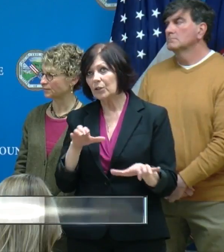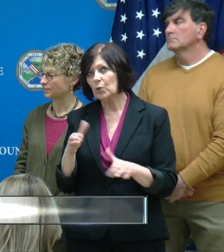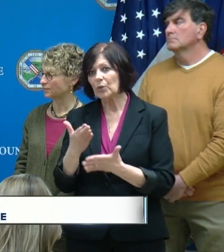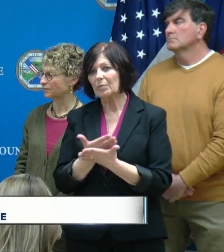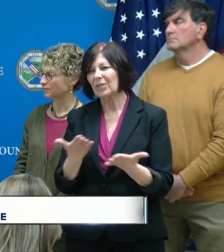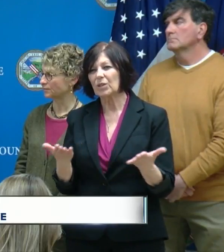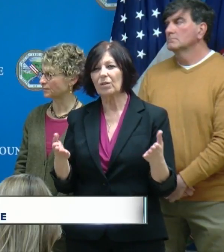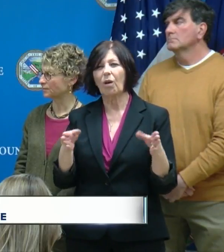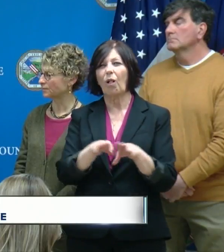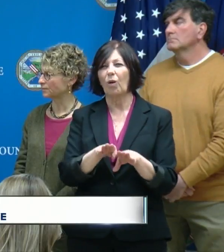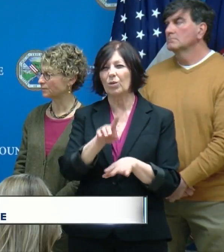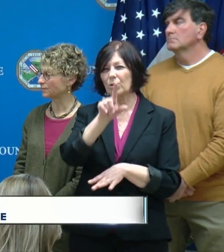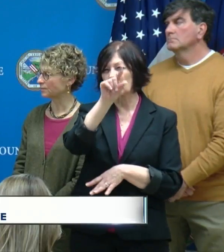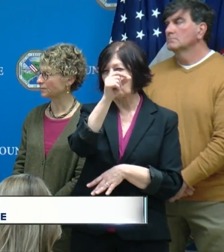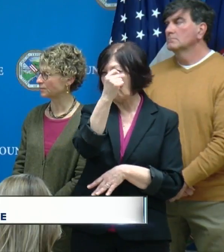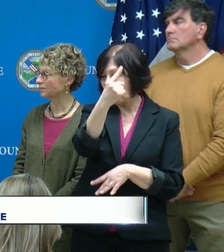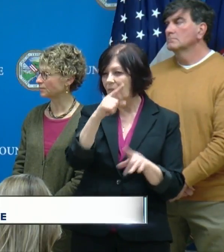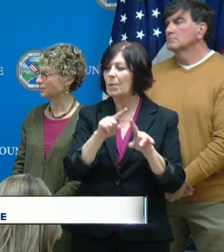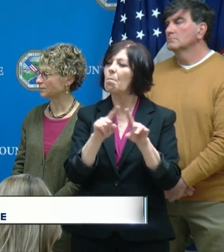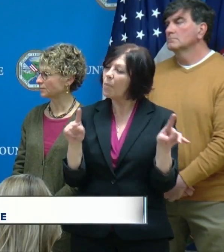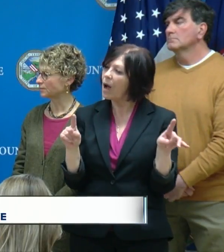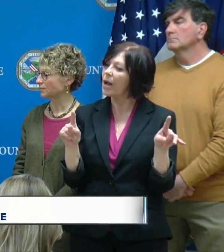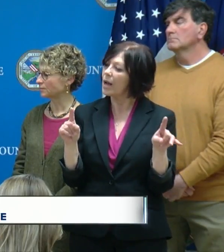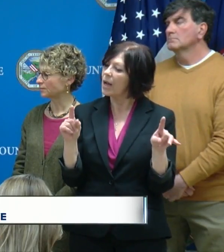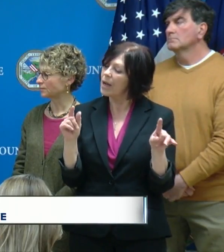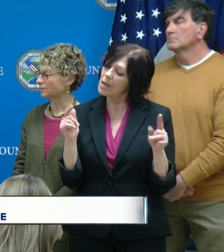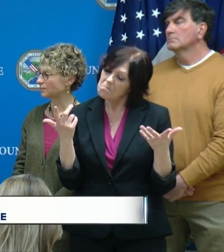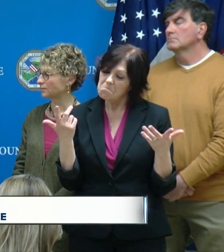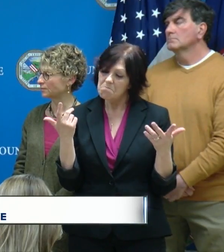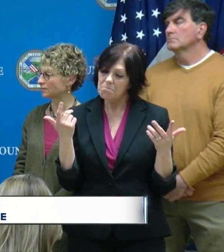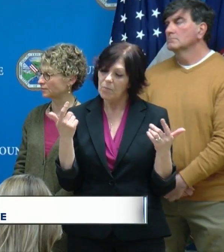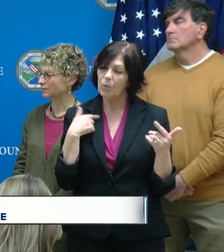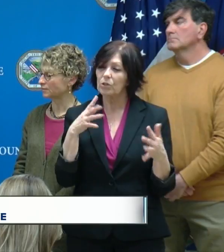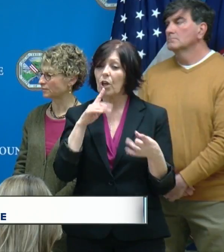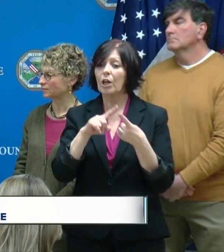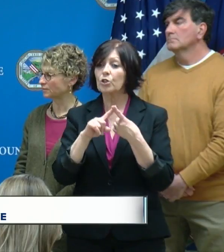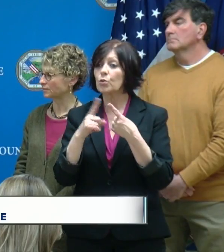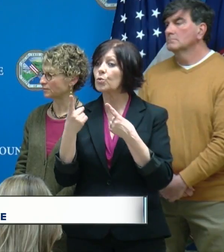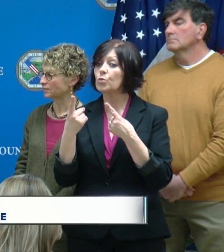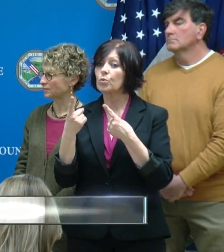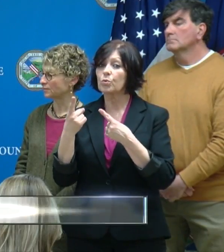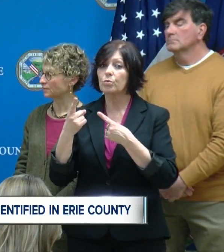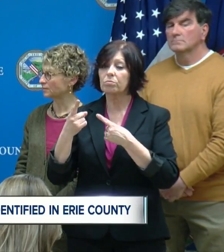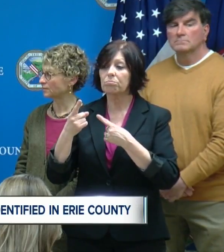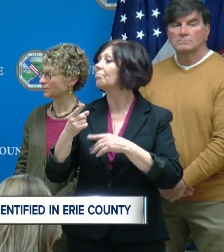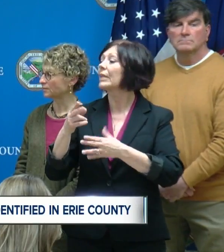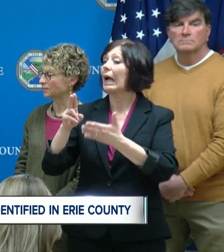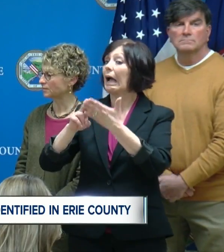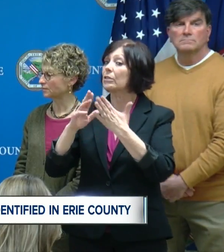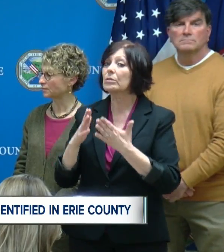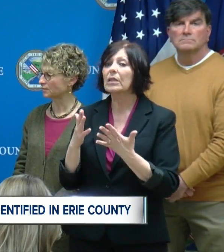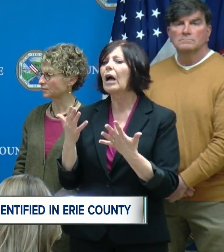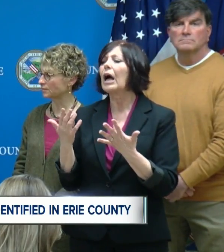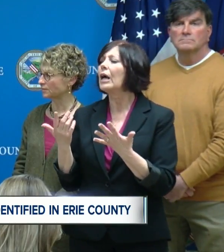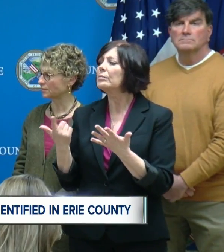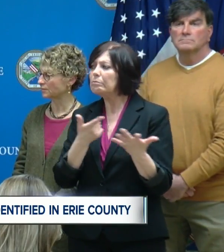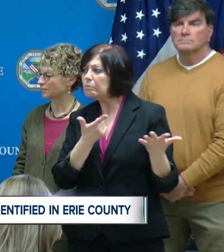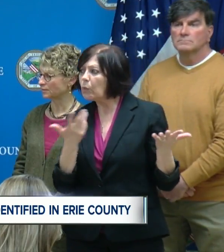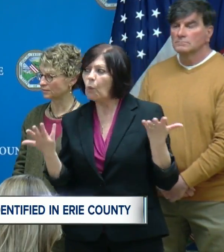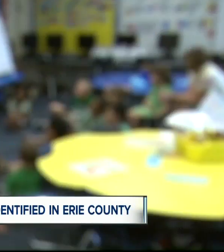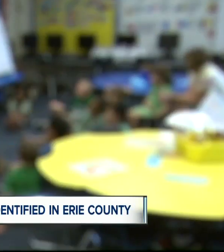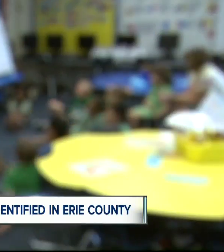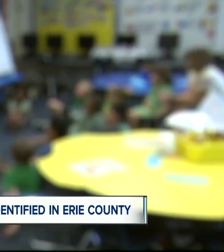believe, in 2011. We are going to be talking to contractors this week to talk about what it would take to potentially